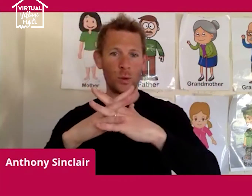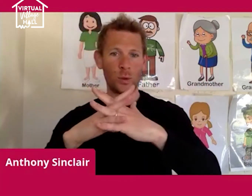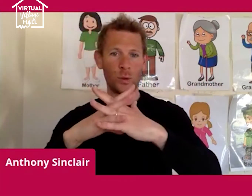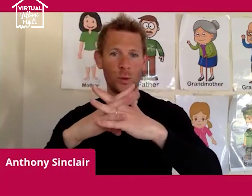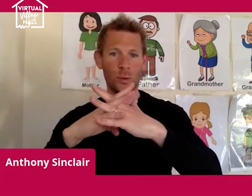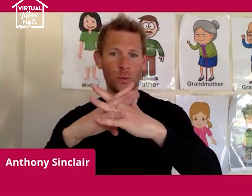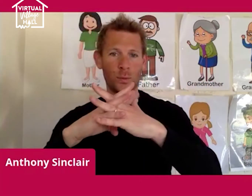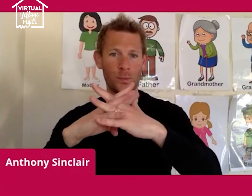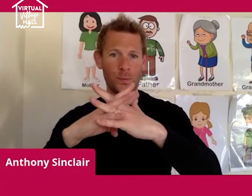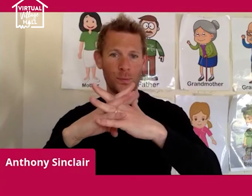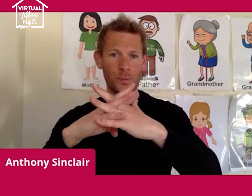W,